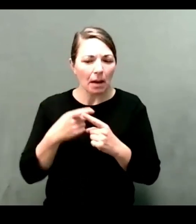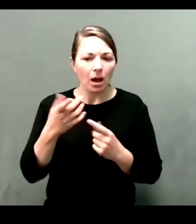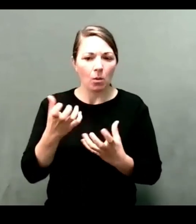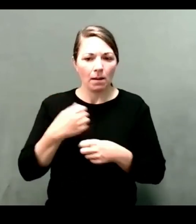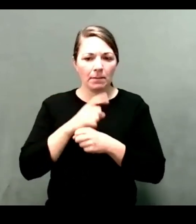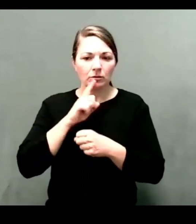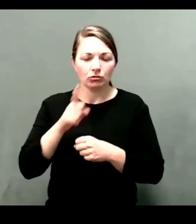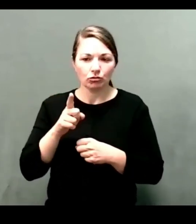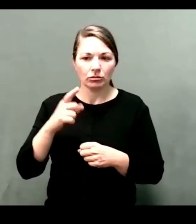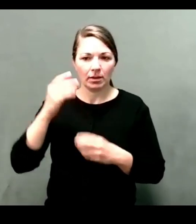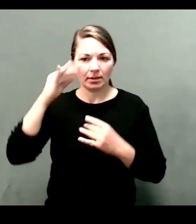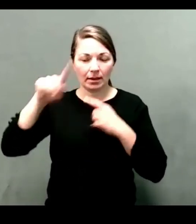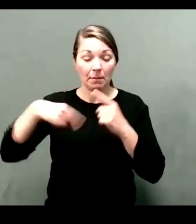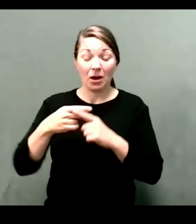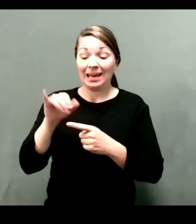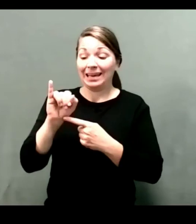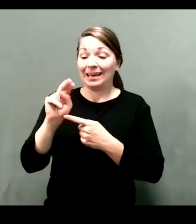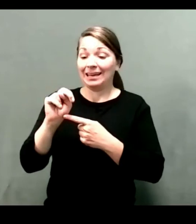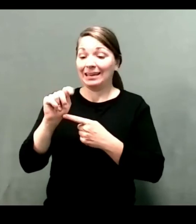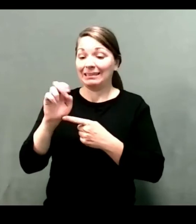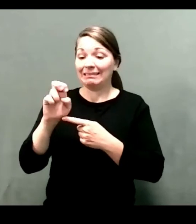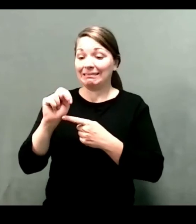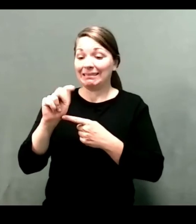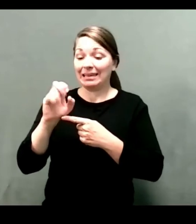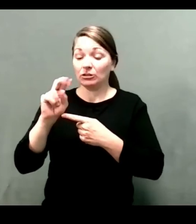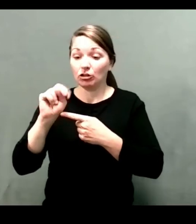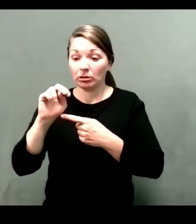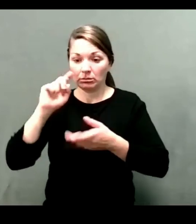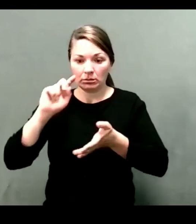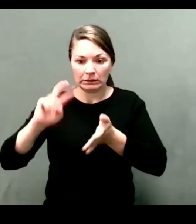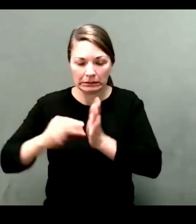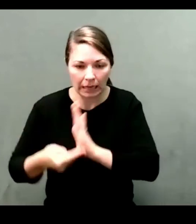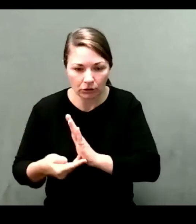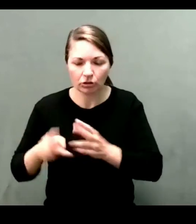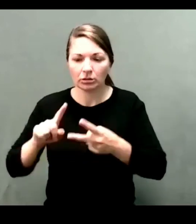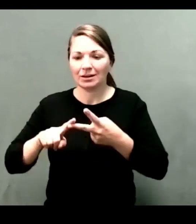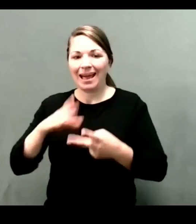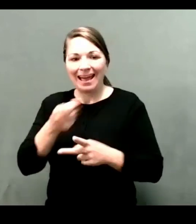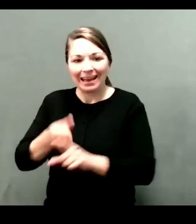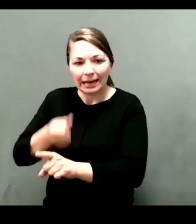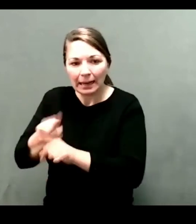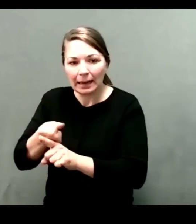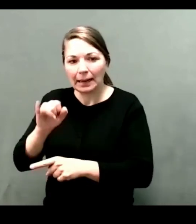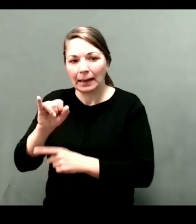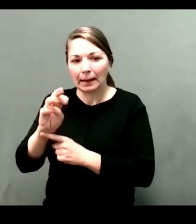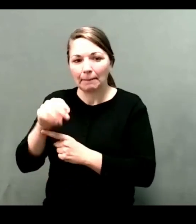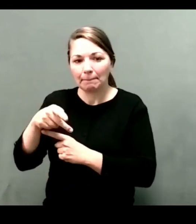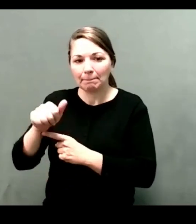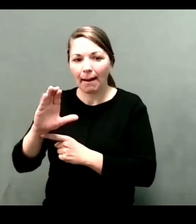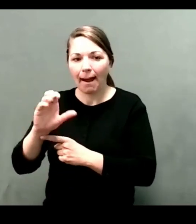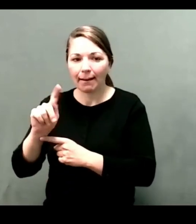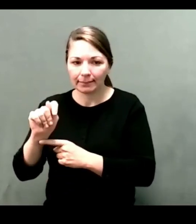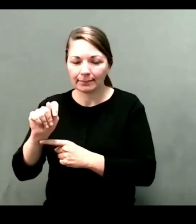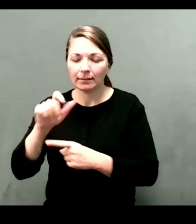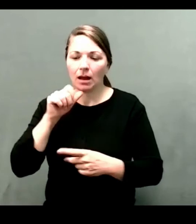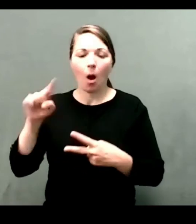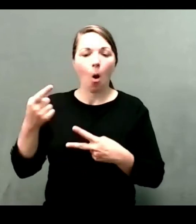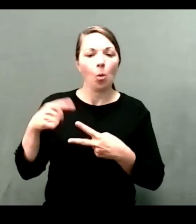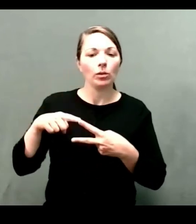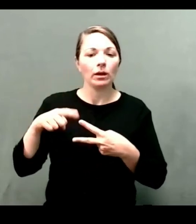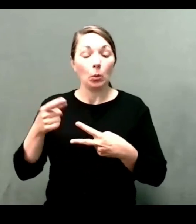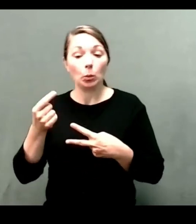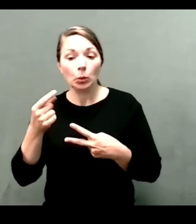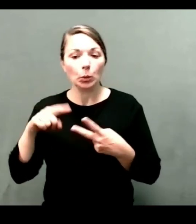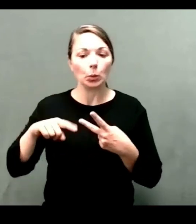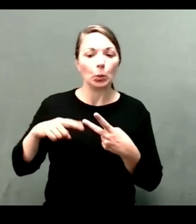about intention and impact, right? Not just, well, what did they mean to do or what actually happened? We want to look at both. We also want to encourage folks to